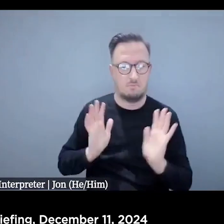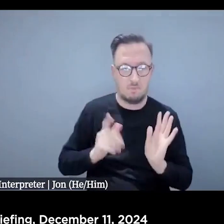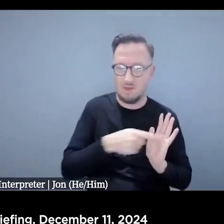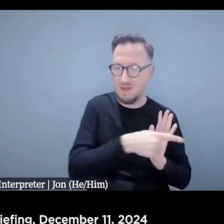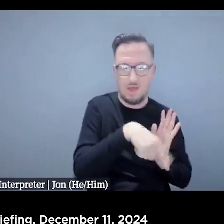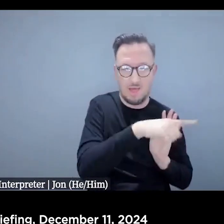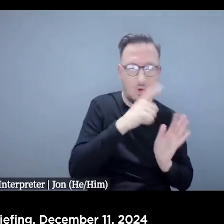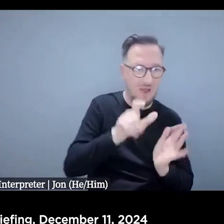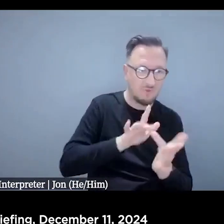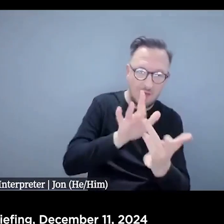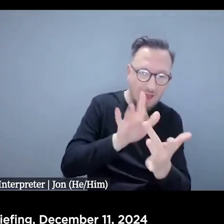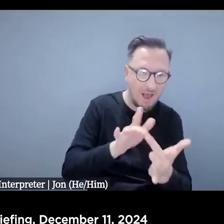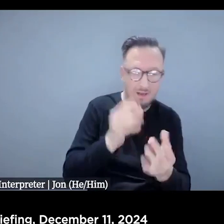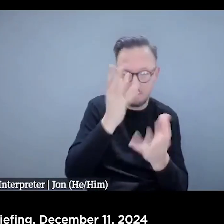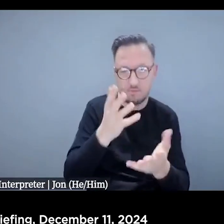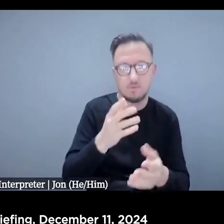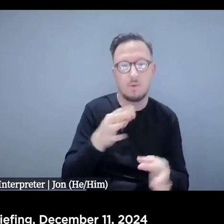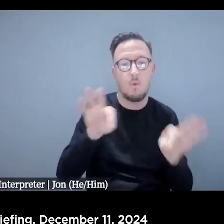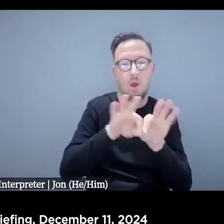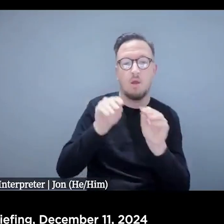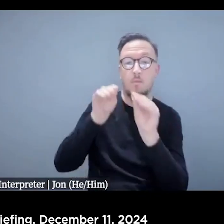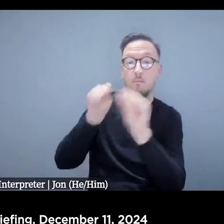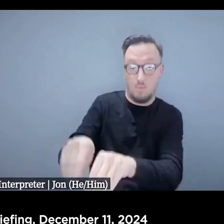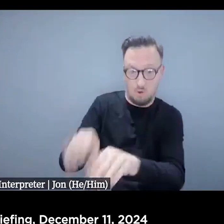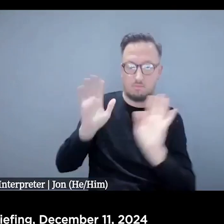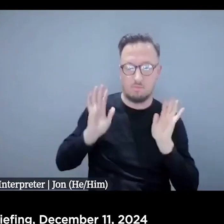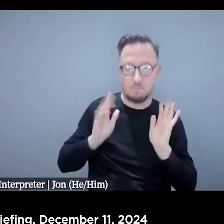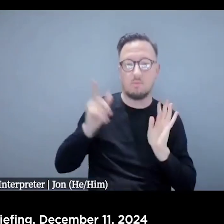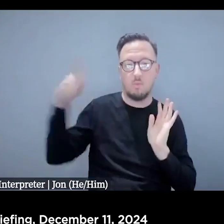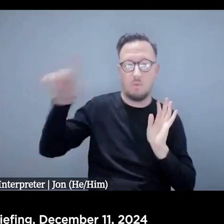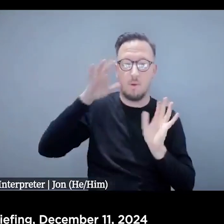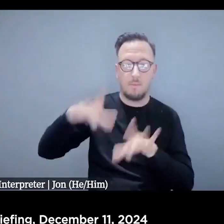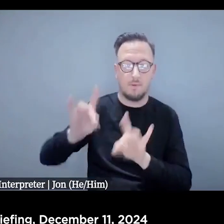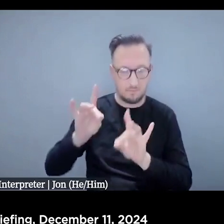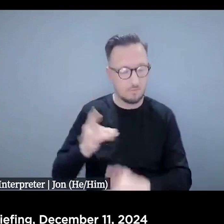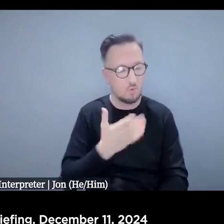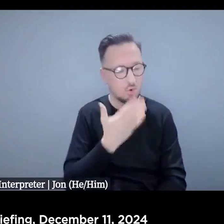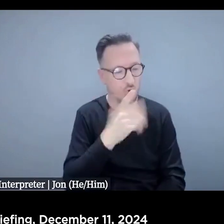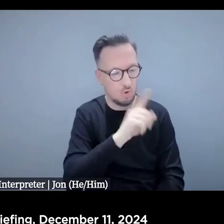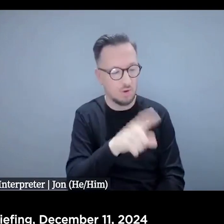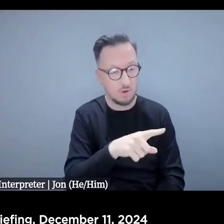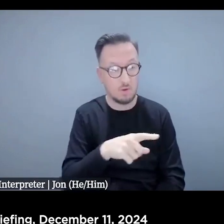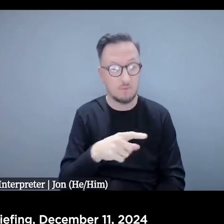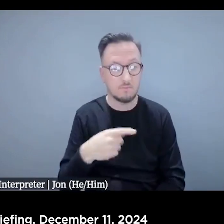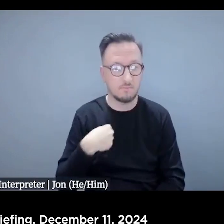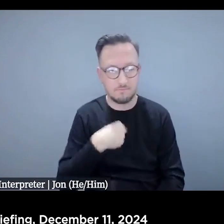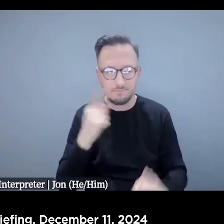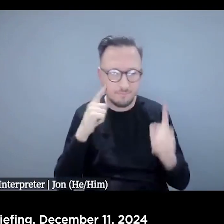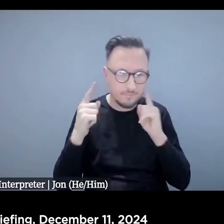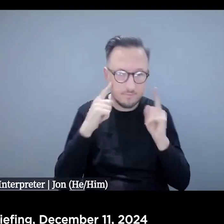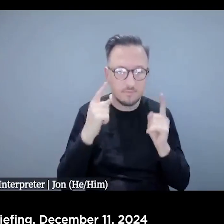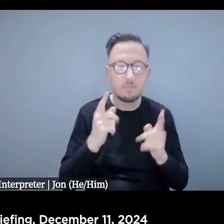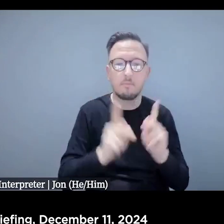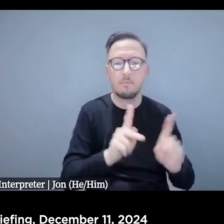guys or anything. It's just as long as it's in the right of way, it will get picked up. I appreciate the question, and we are hearing, folks who want to